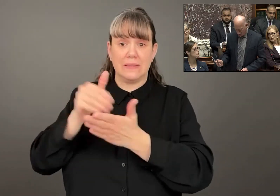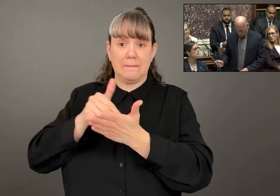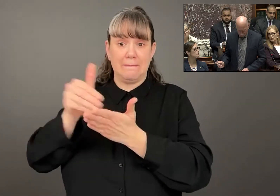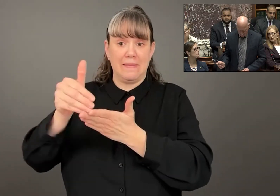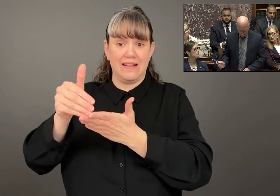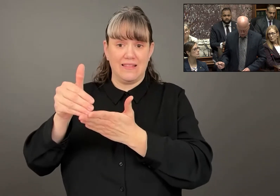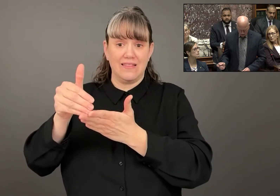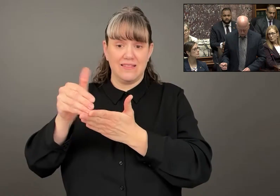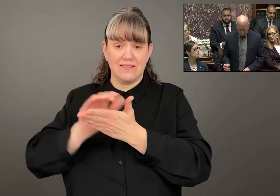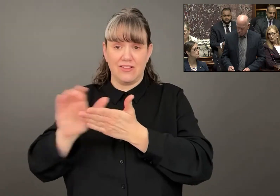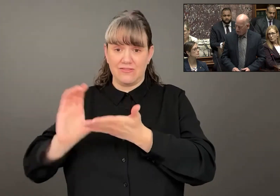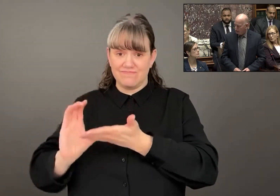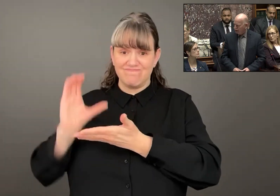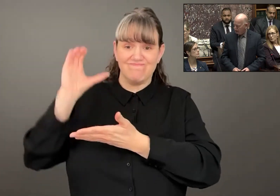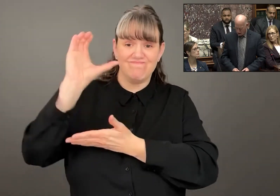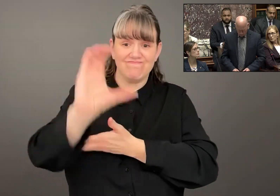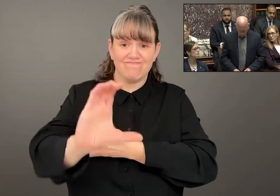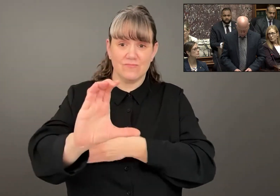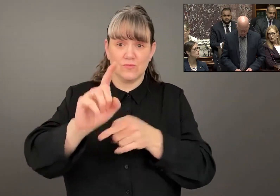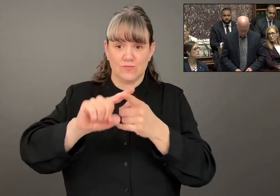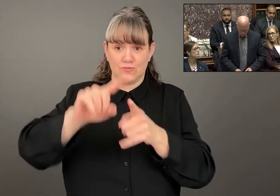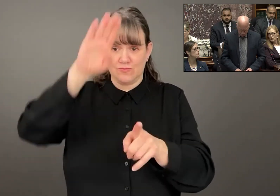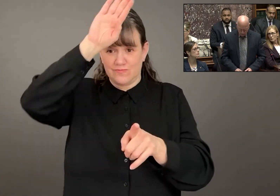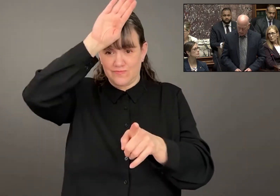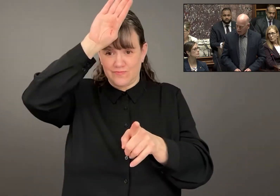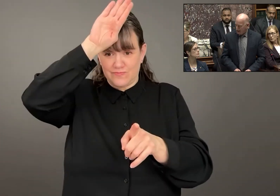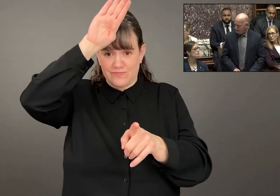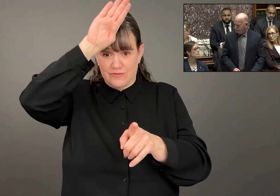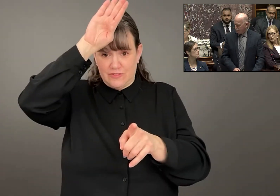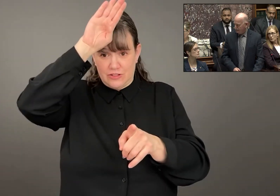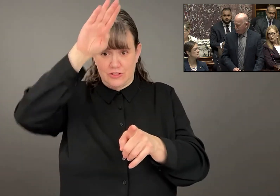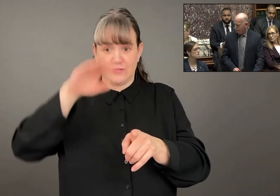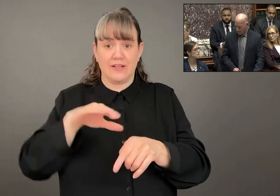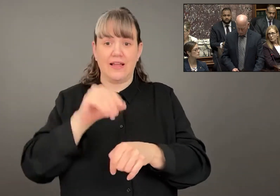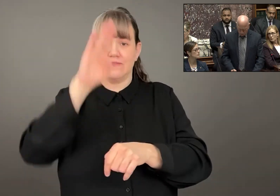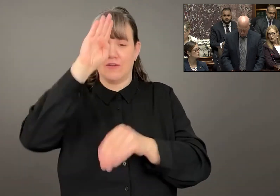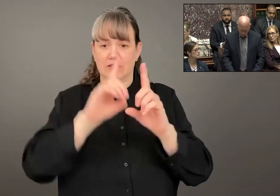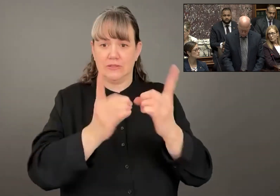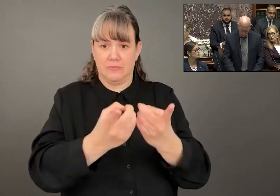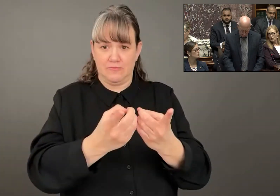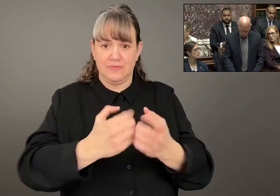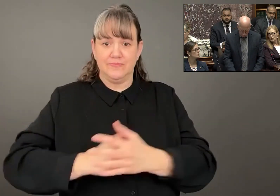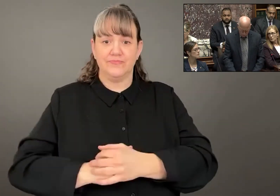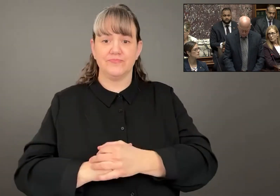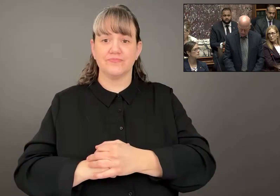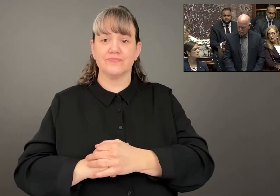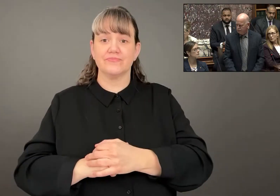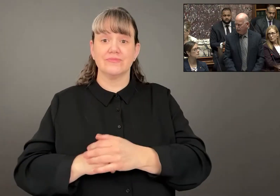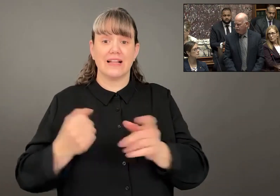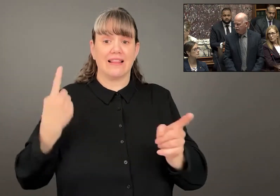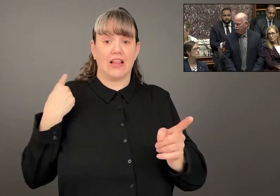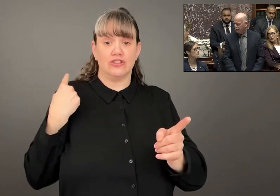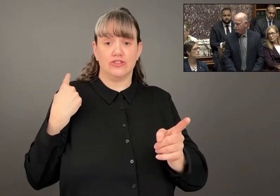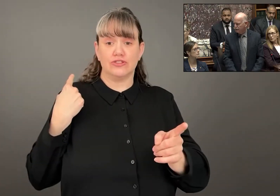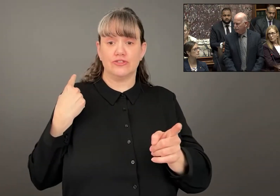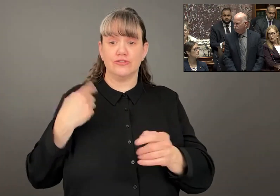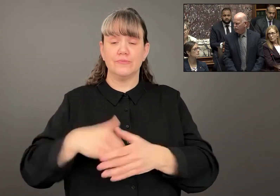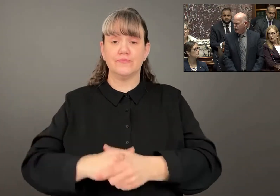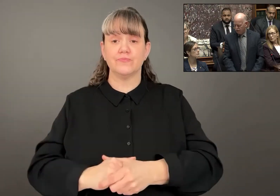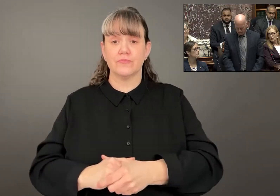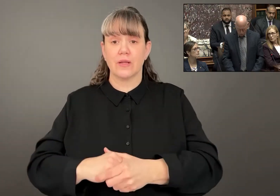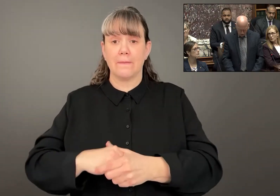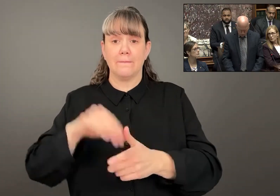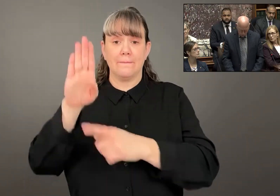of Energy Management and Climate Readiness. Last year, the province provided more than $6 million